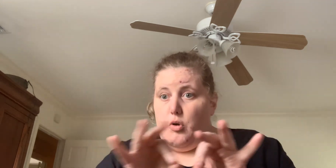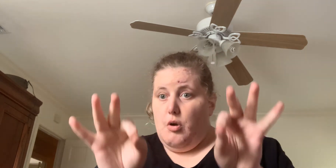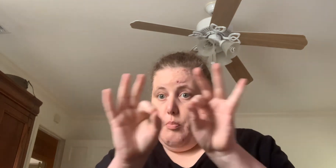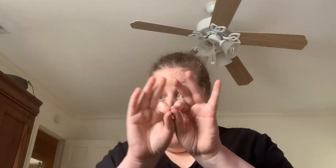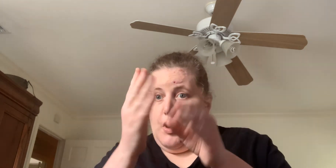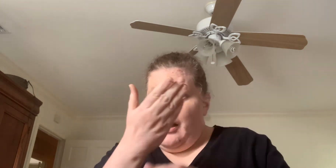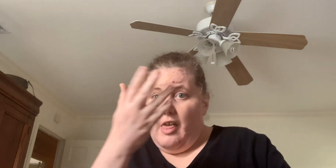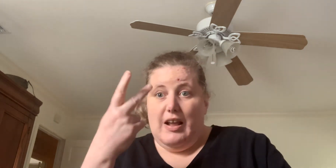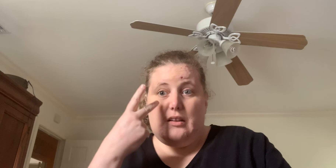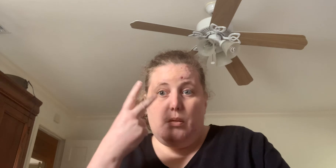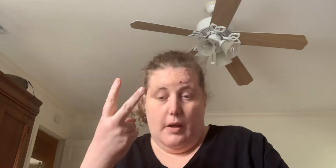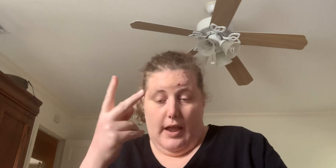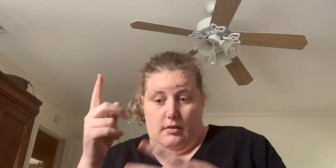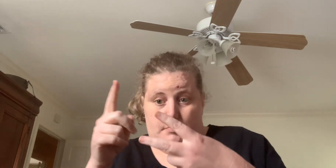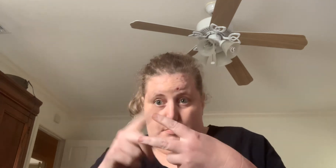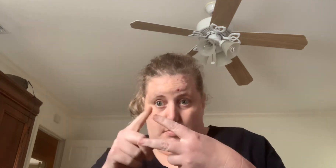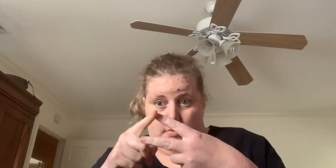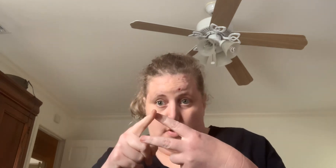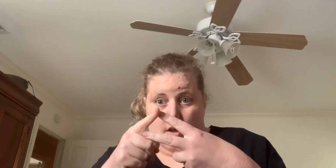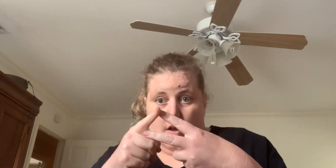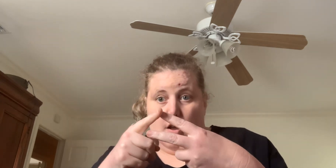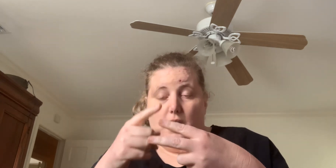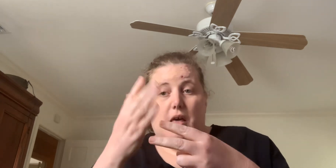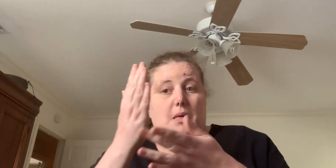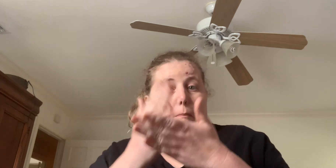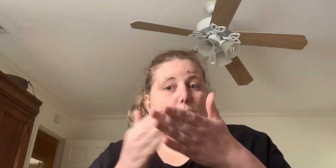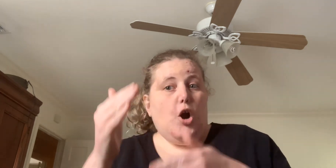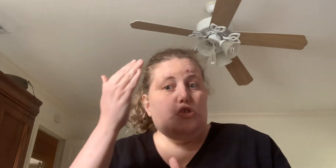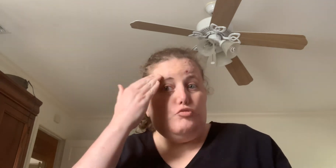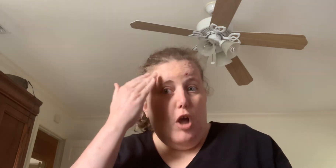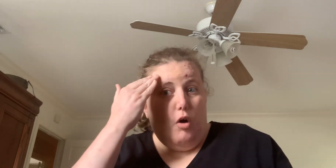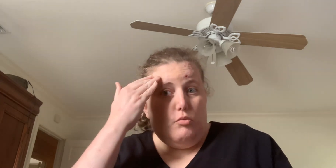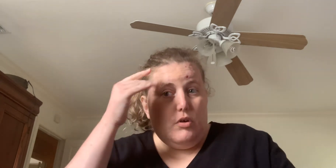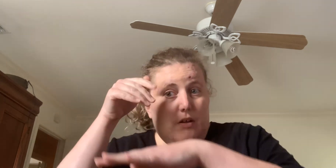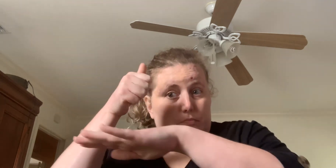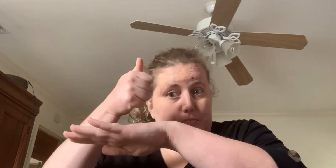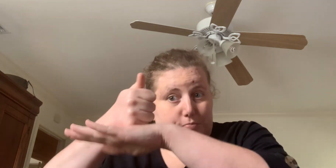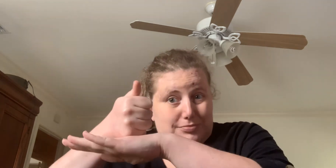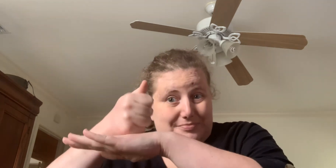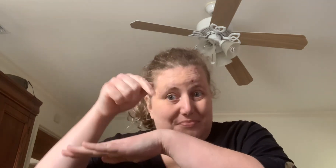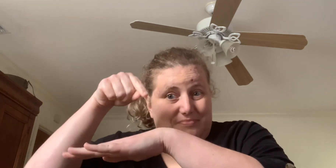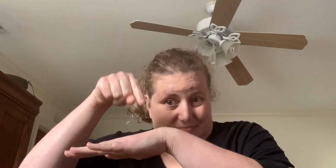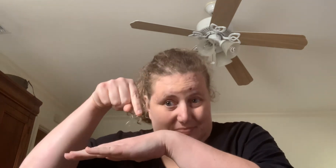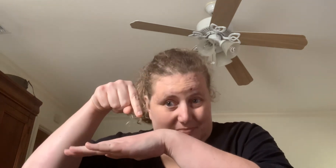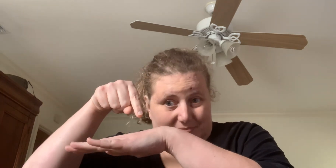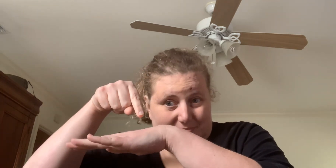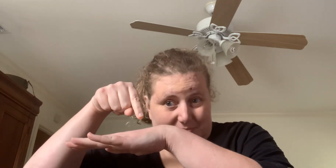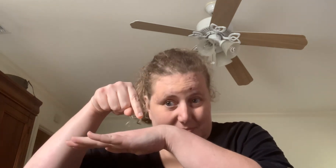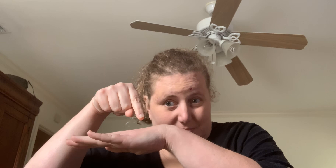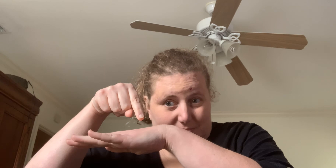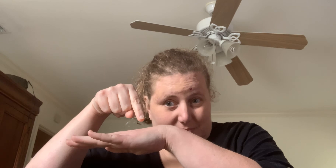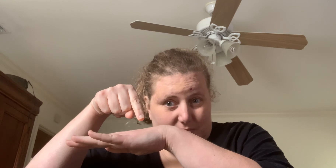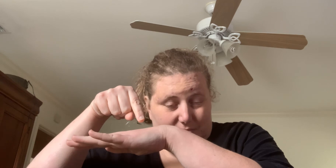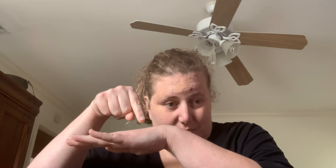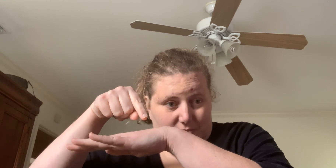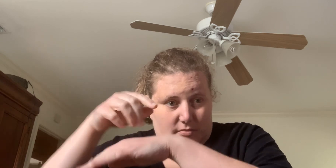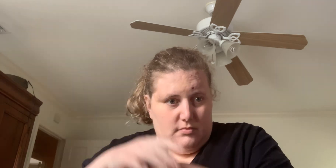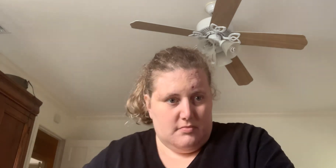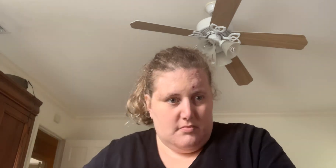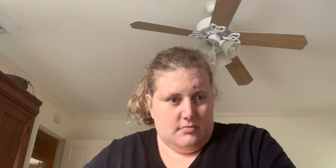many part, that's the part that's going to be on the top of your ratio. The given part, that's going to be who's on the bottom. All